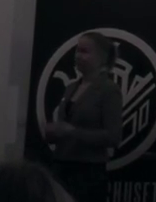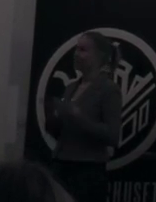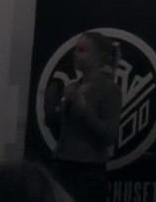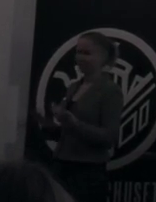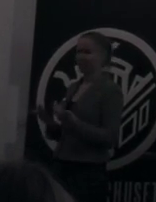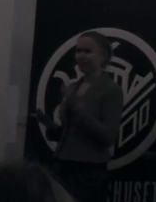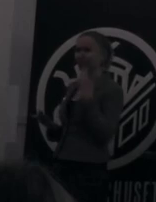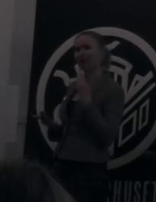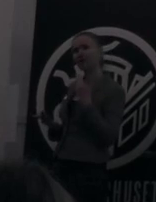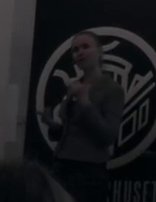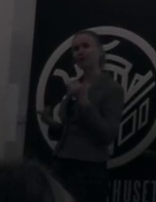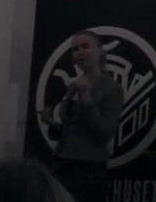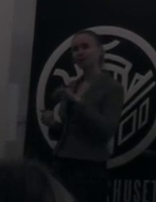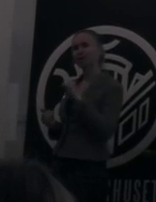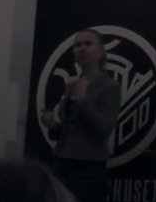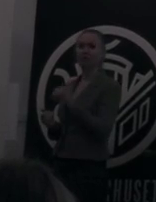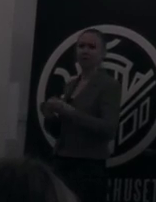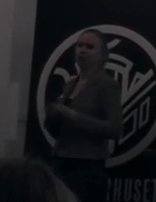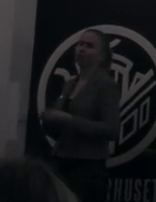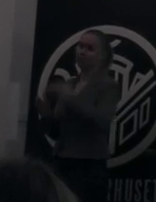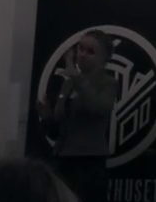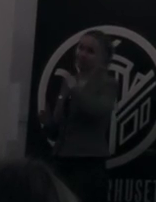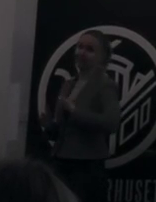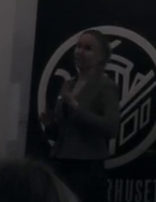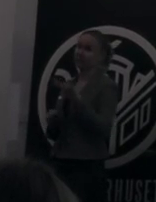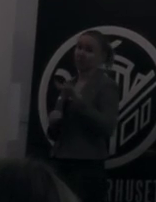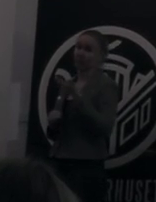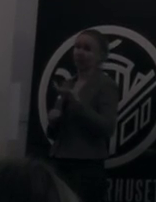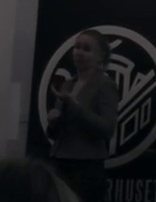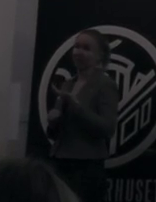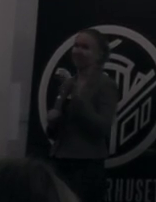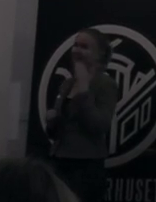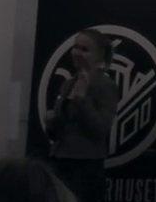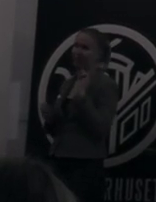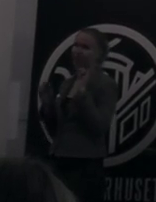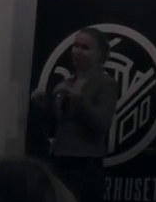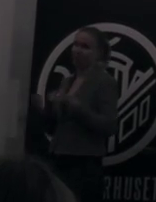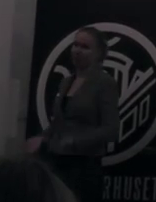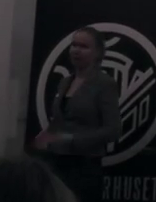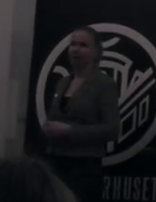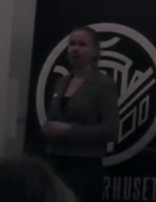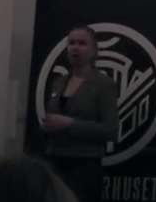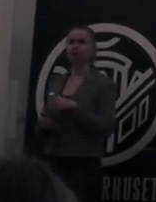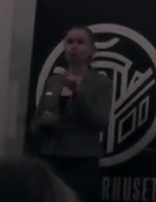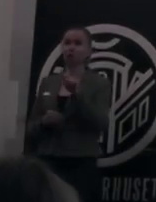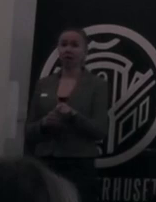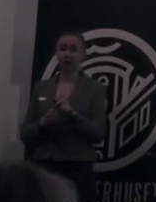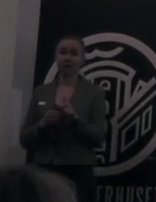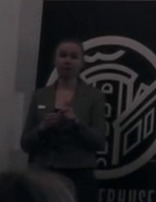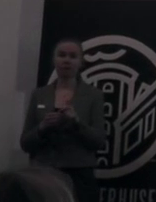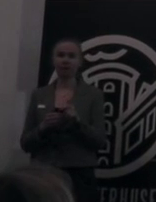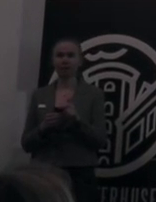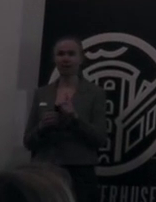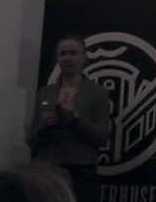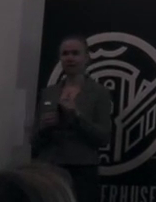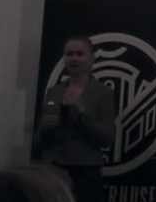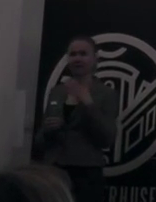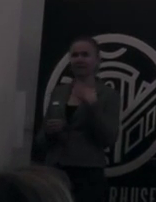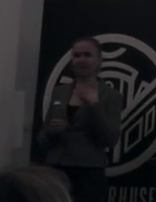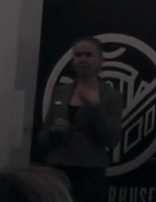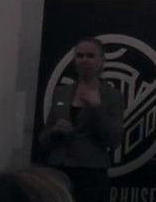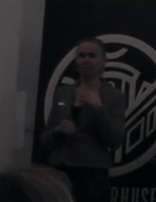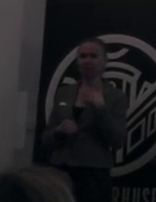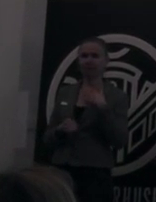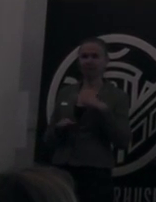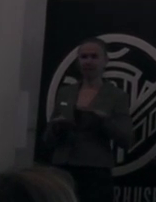Today we're here to support the people in the Czech Republic." So he went on. I brought him